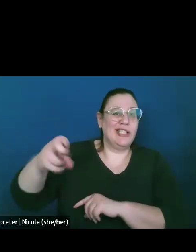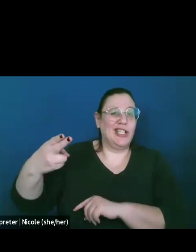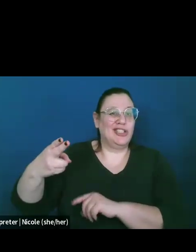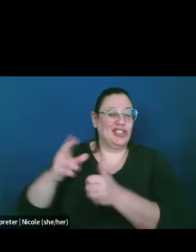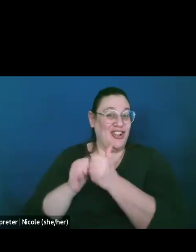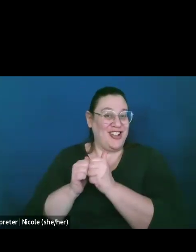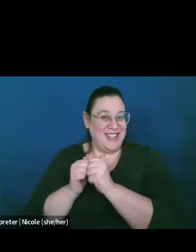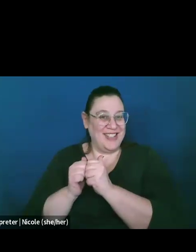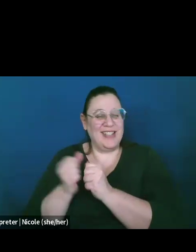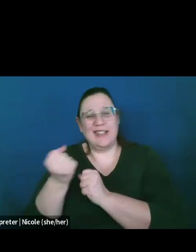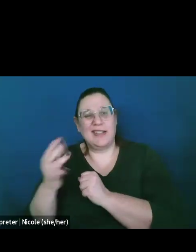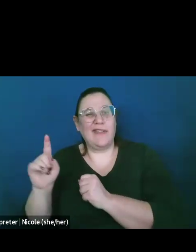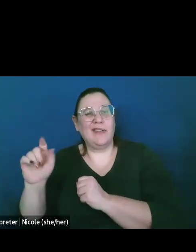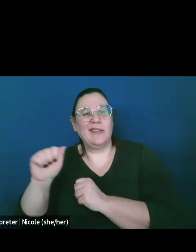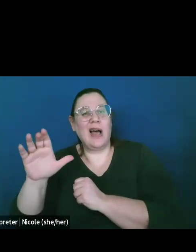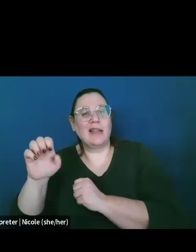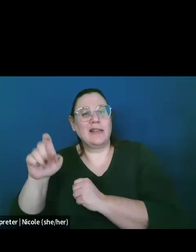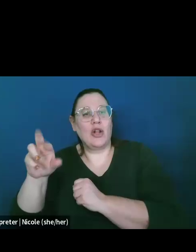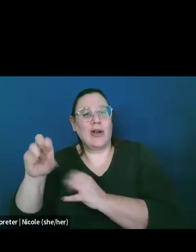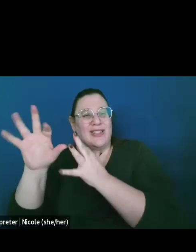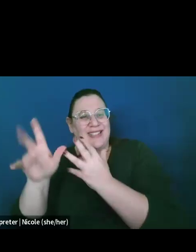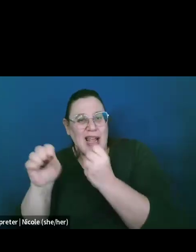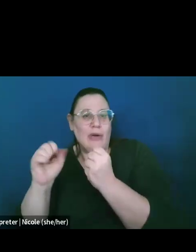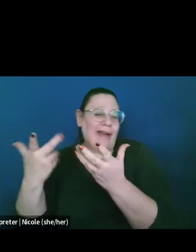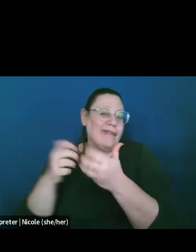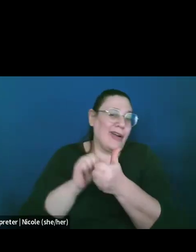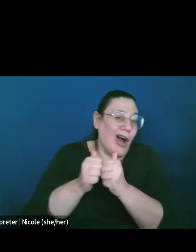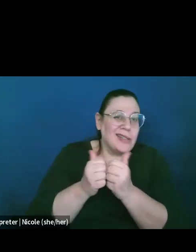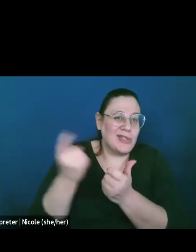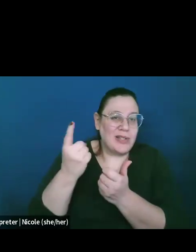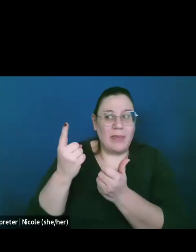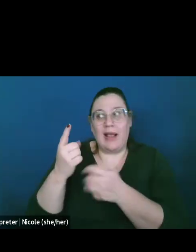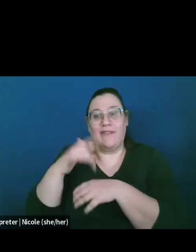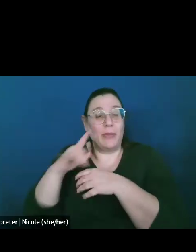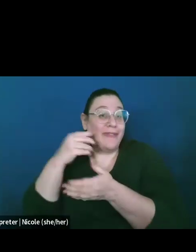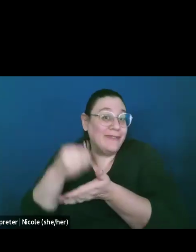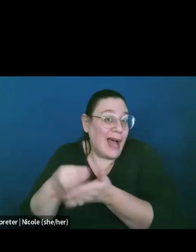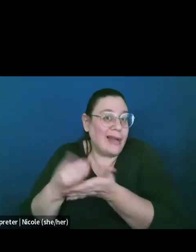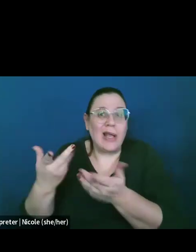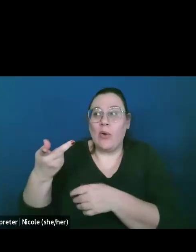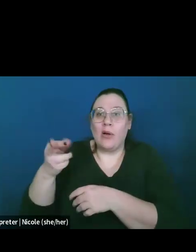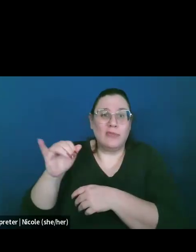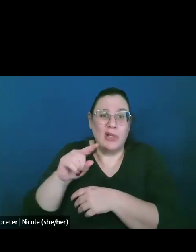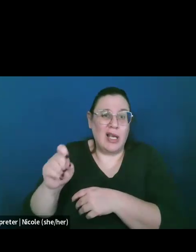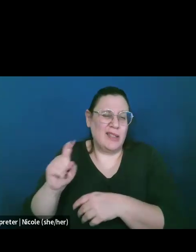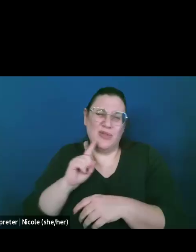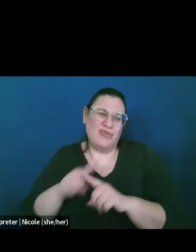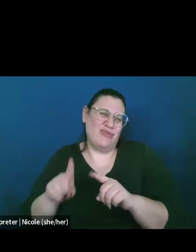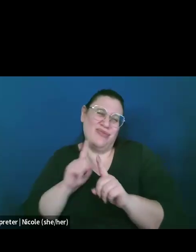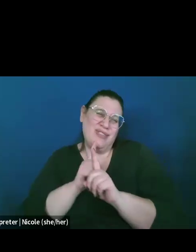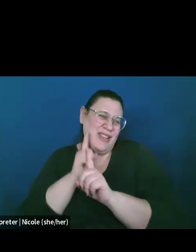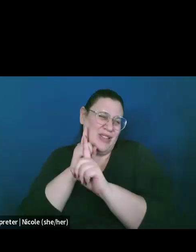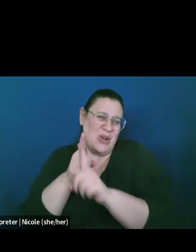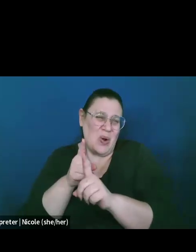those accelerators have some type of contest or component, and it's available for funding or a prize. But really, it's just to kind of get around